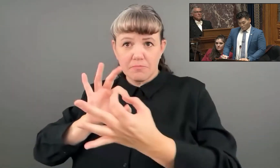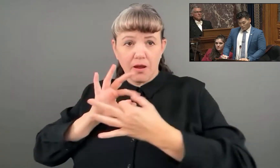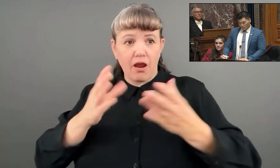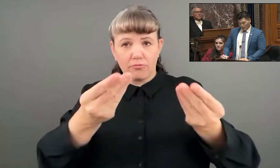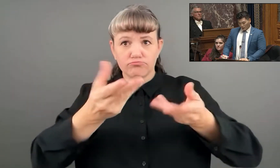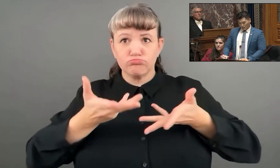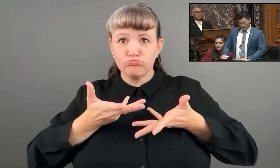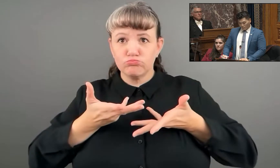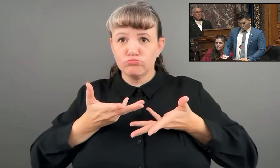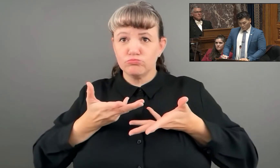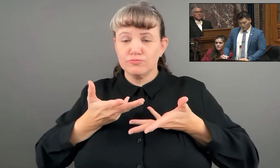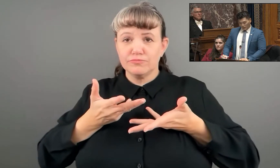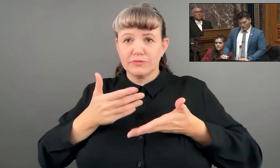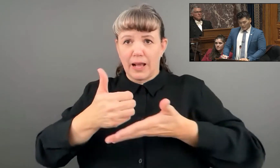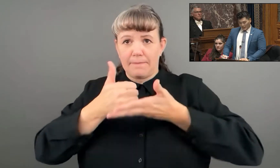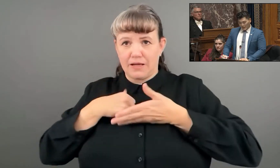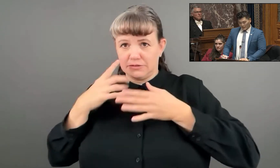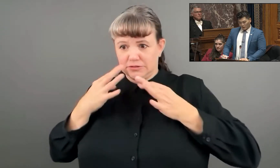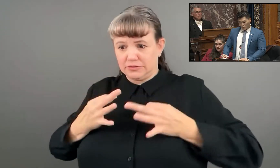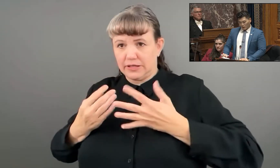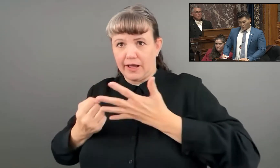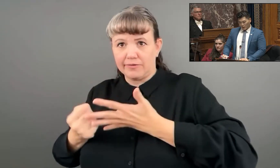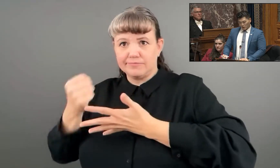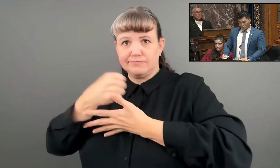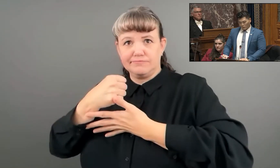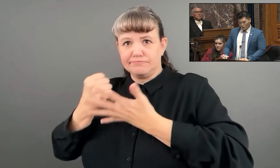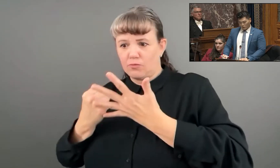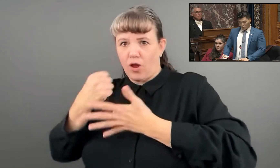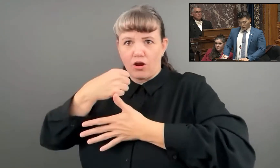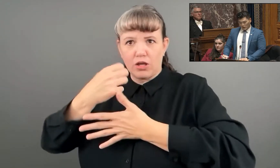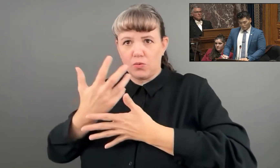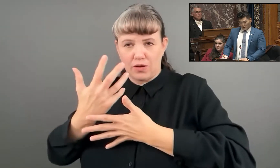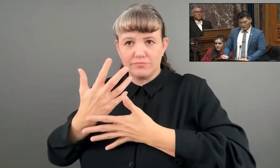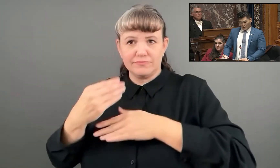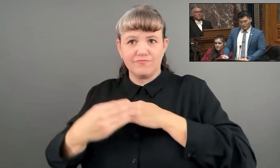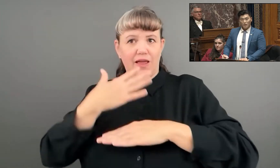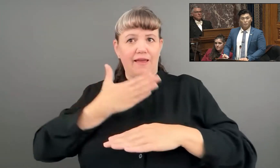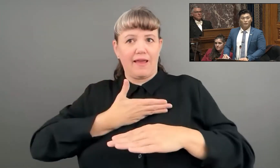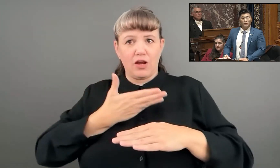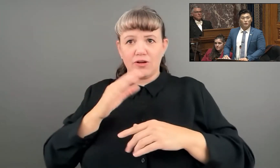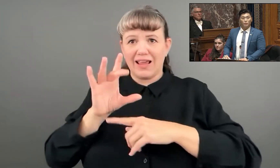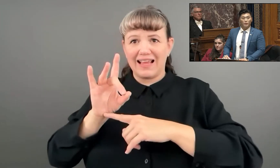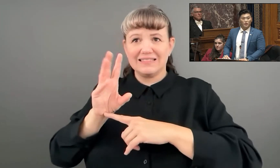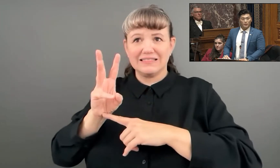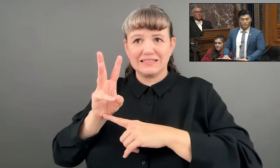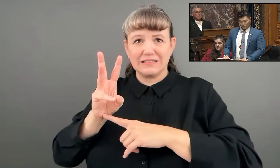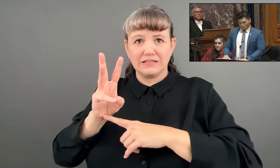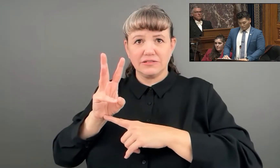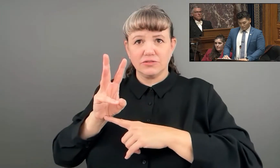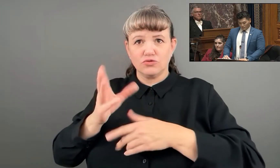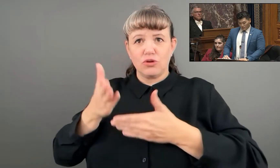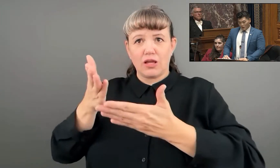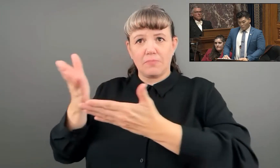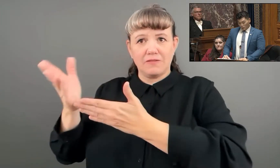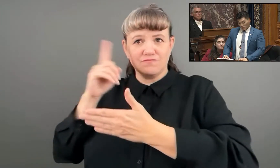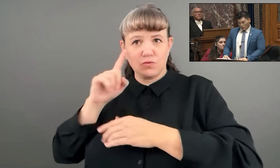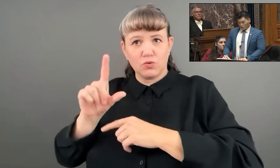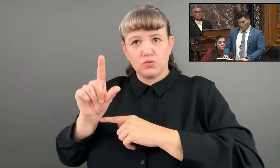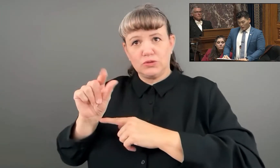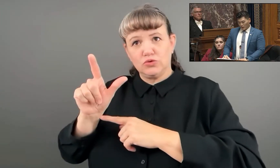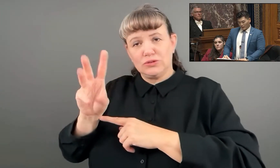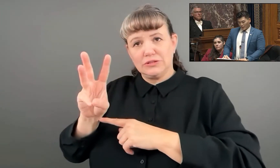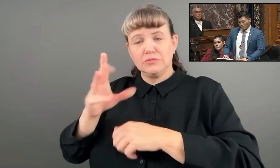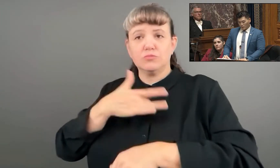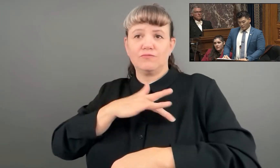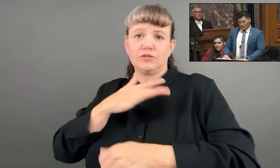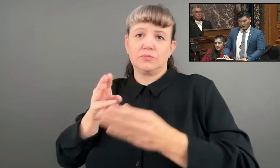Your input directly informed the committee's 86 recommendations for the 2026 provincial budget. British